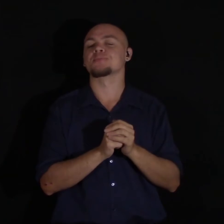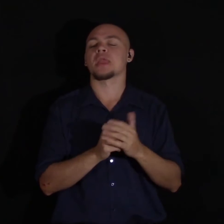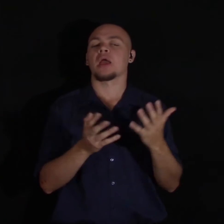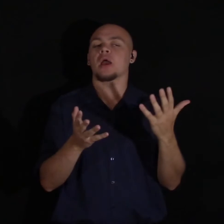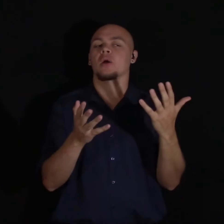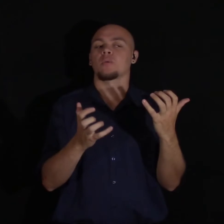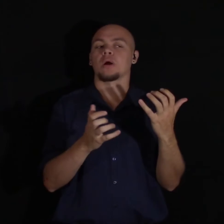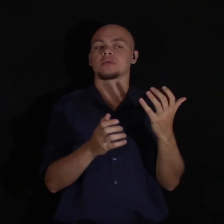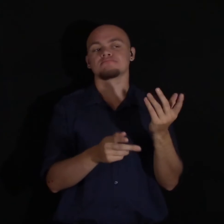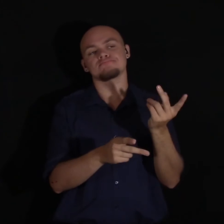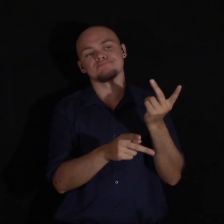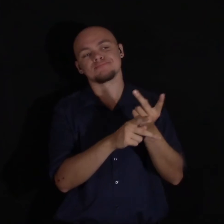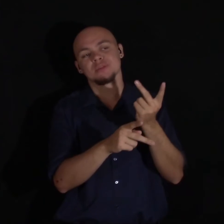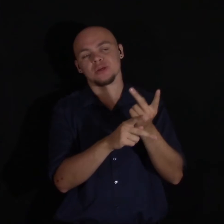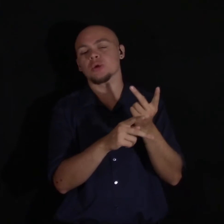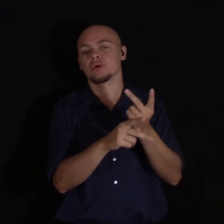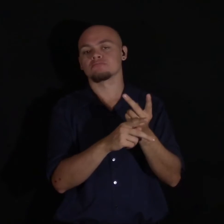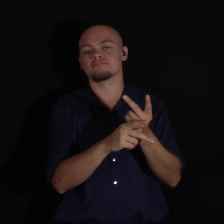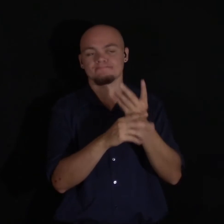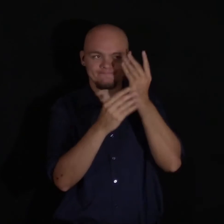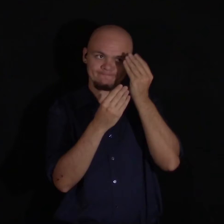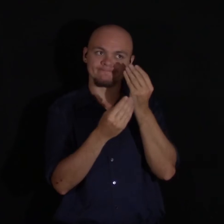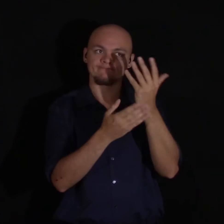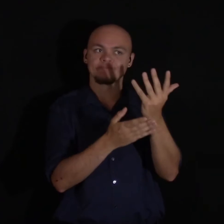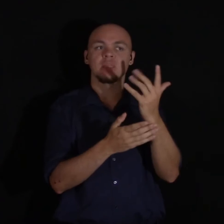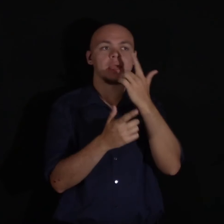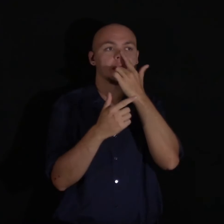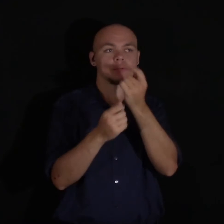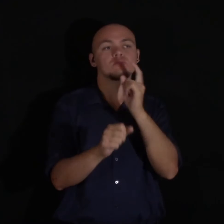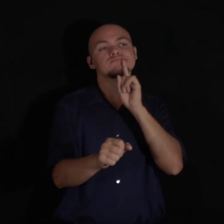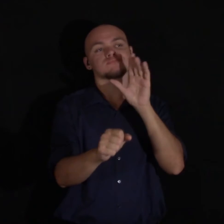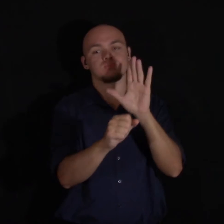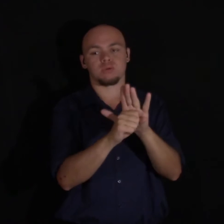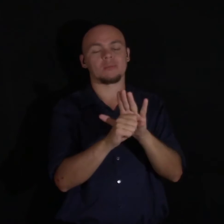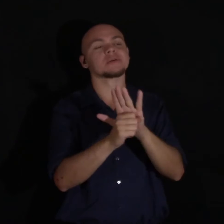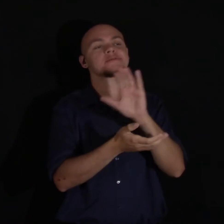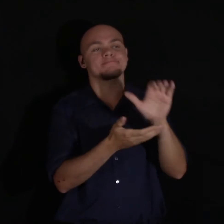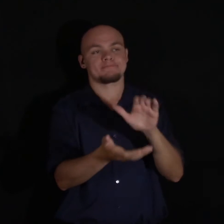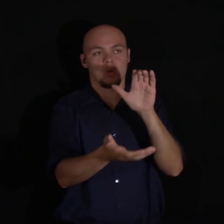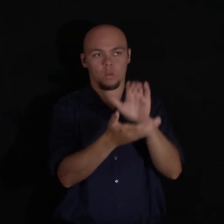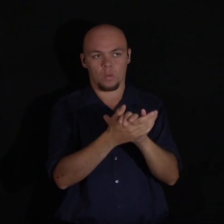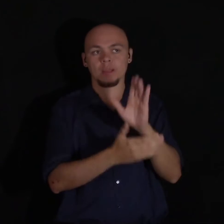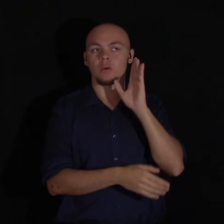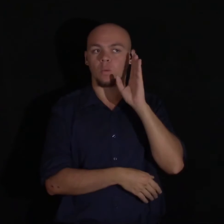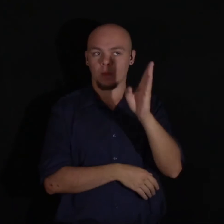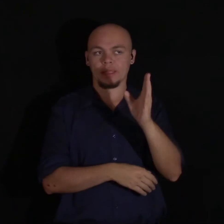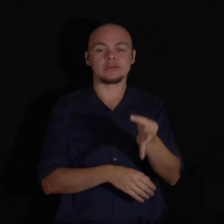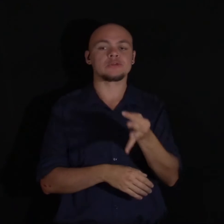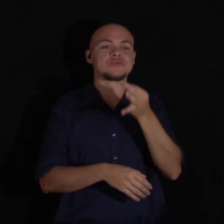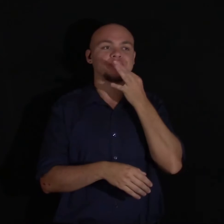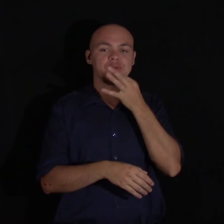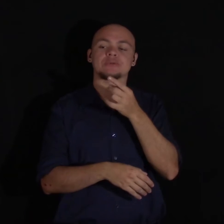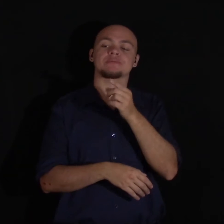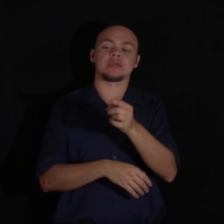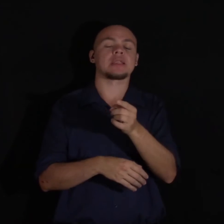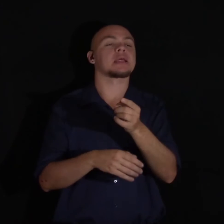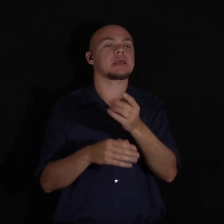more entirely in his interests by the promise of her hand in marriage so soon as he should be conveyed to a place